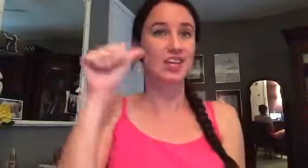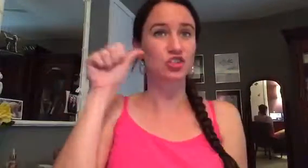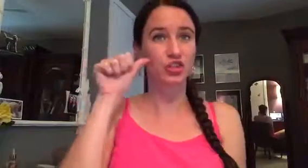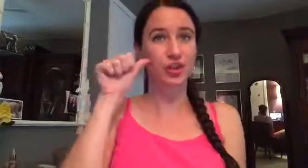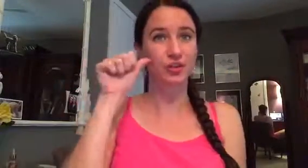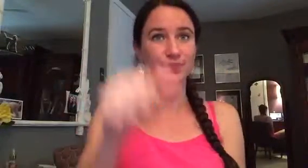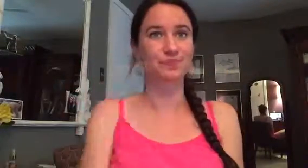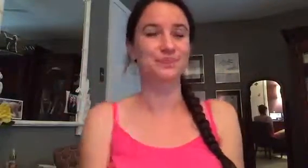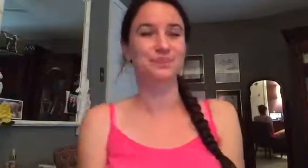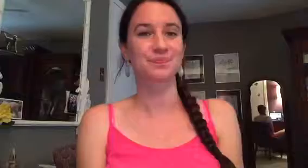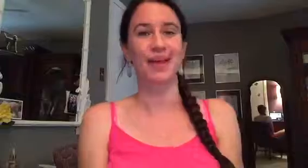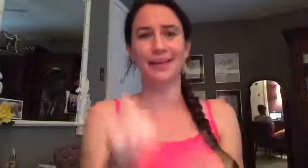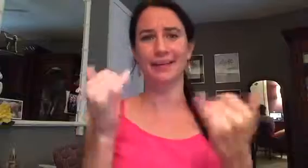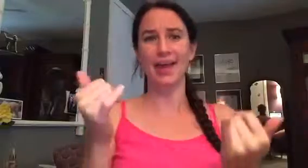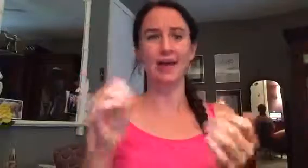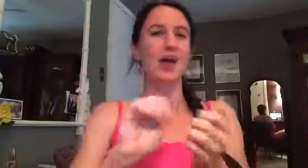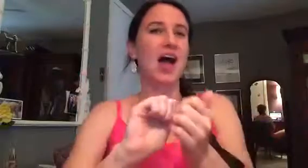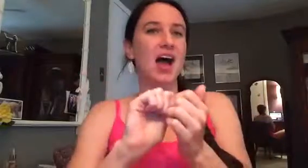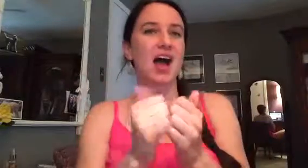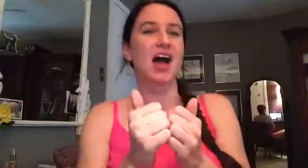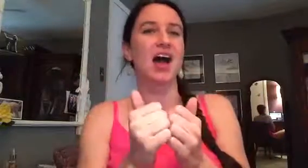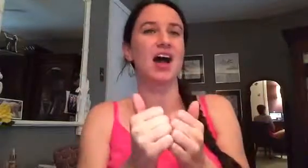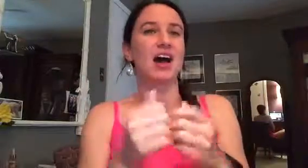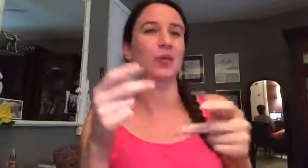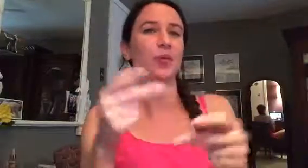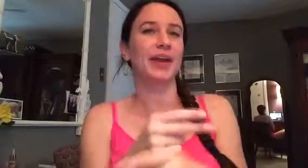Now, how do we calculate volume?